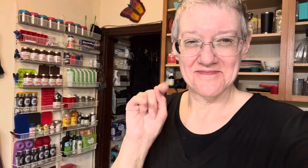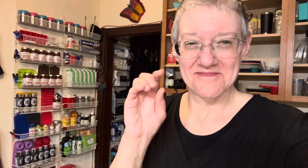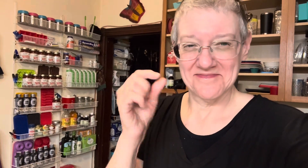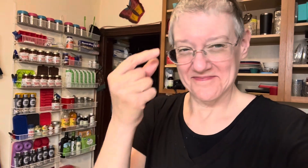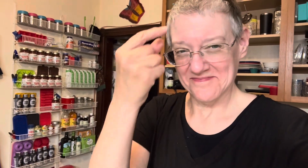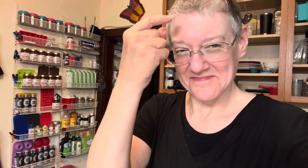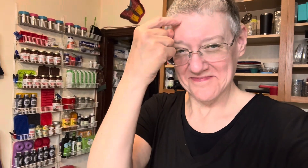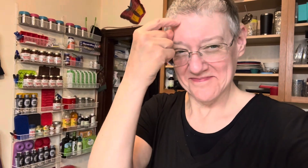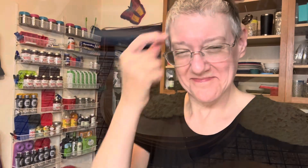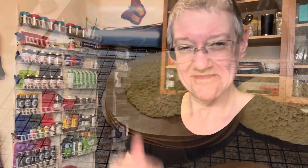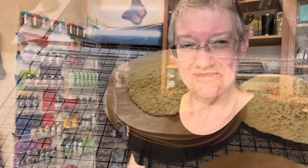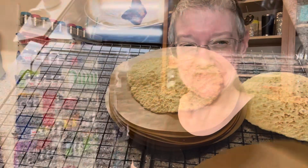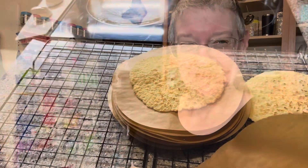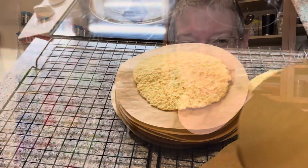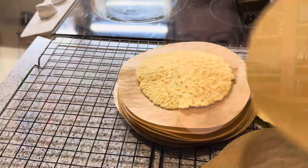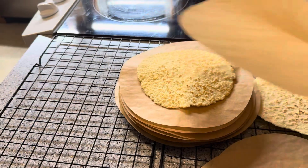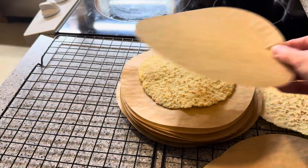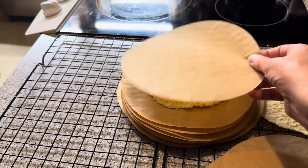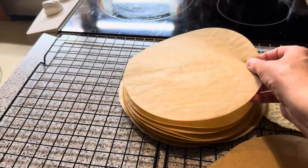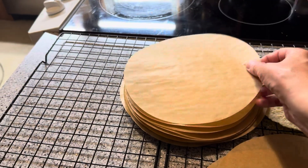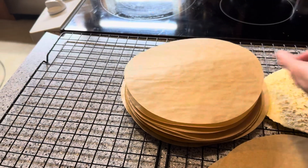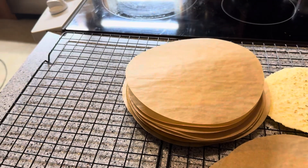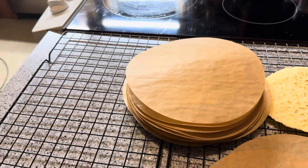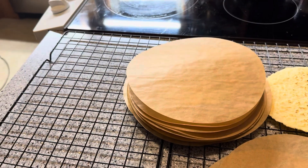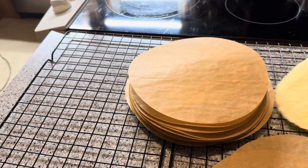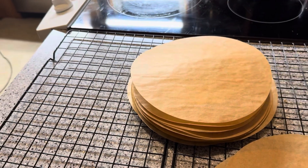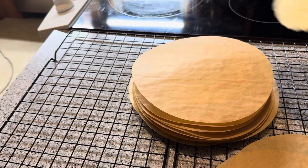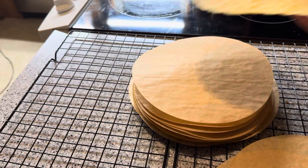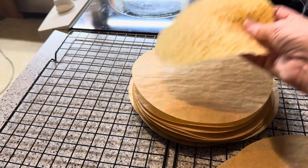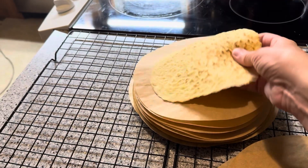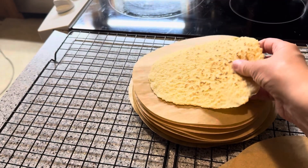apple cider vinegar fooling my keto brain.